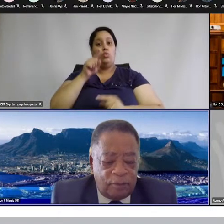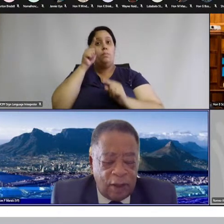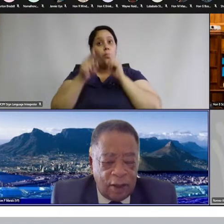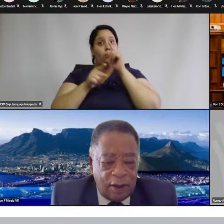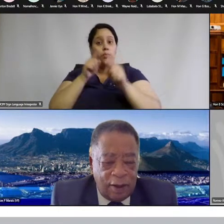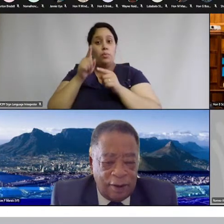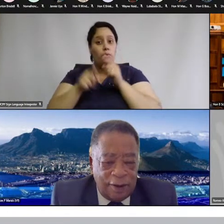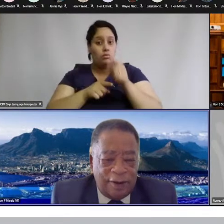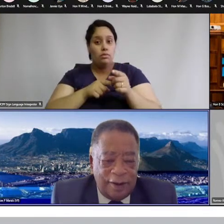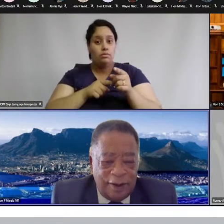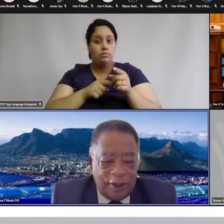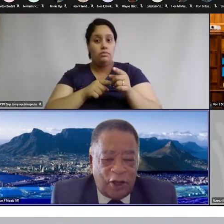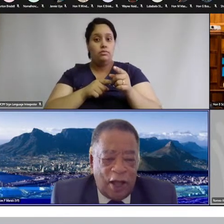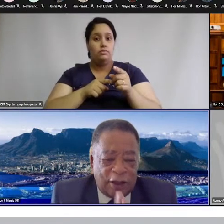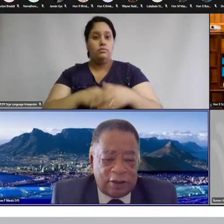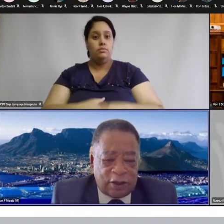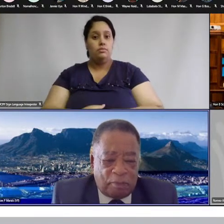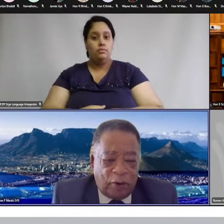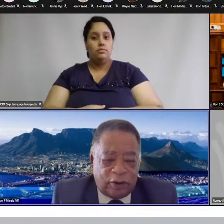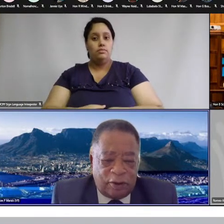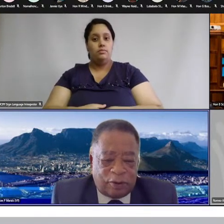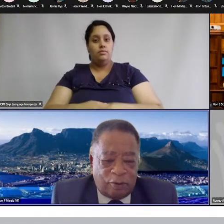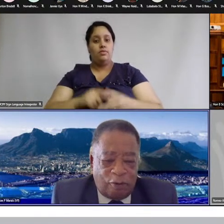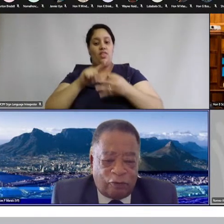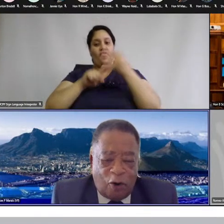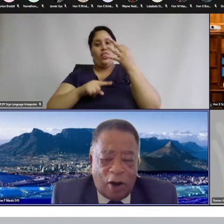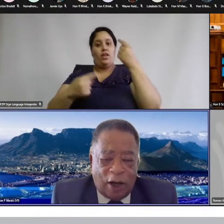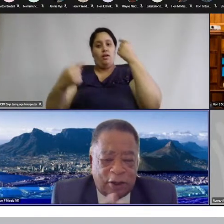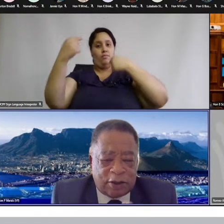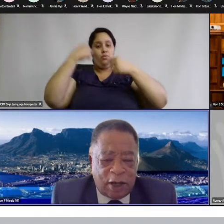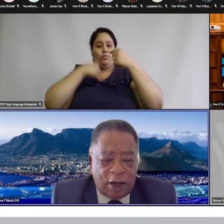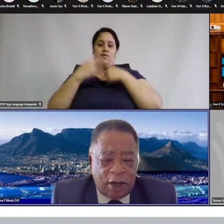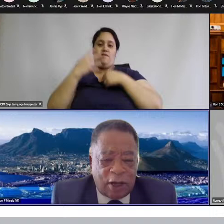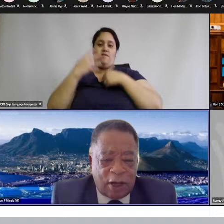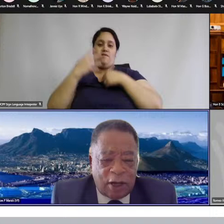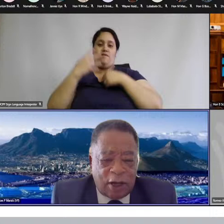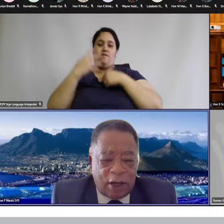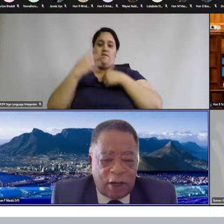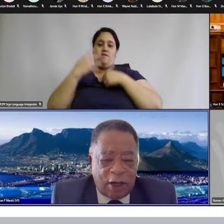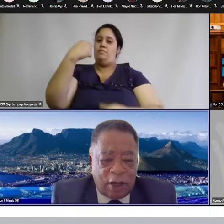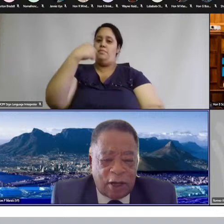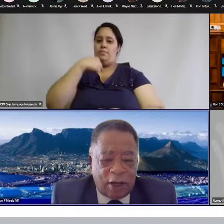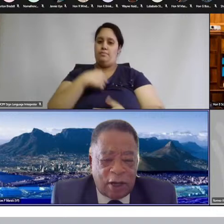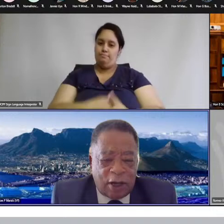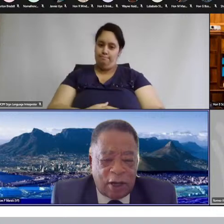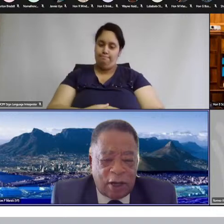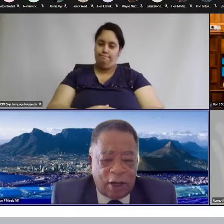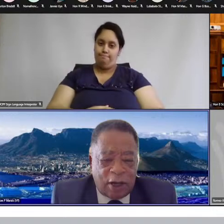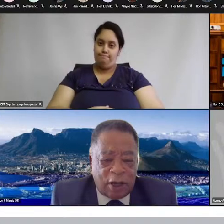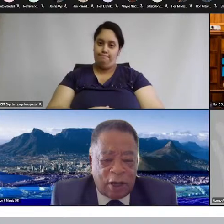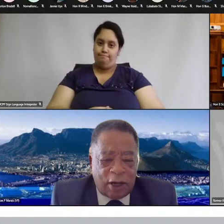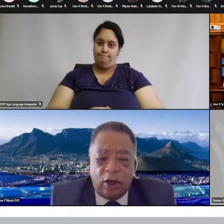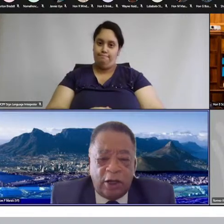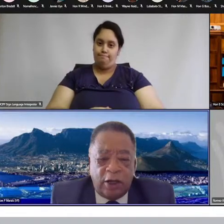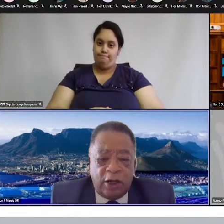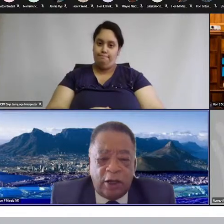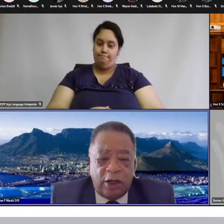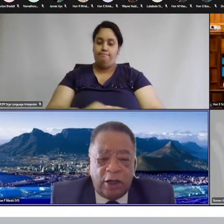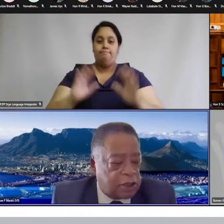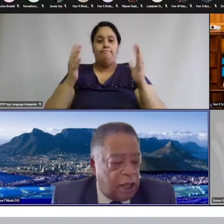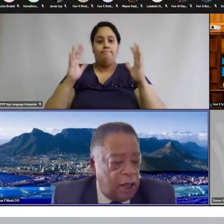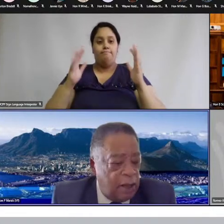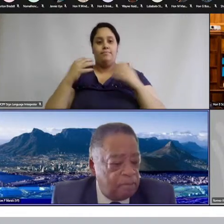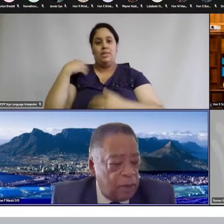finger, 3 others are pointing to, or 4 others are pointing towards you.